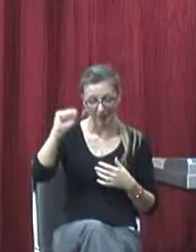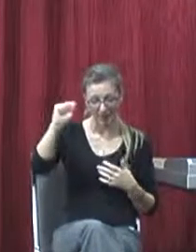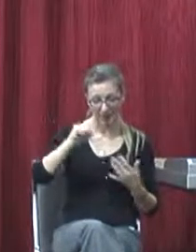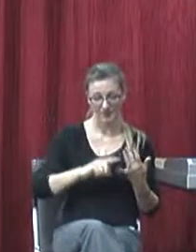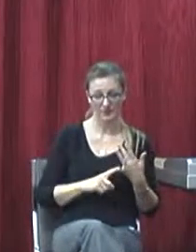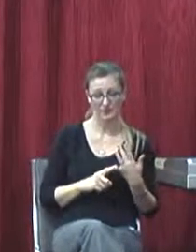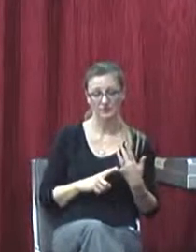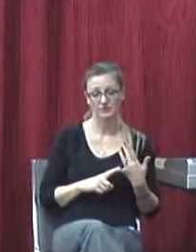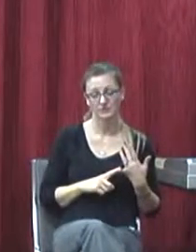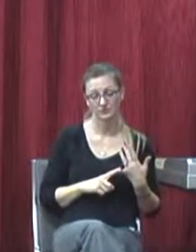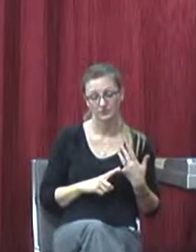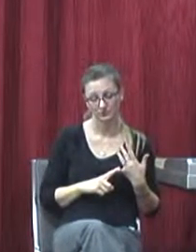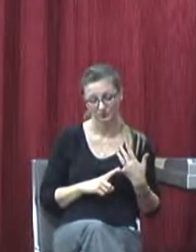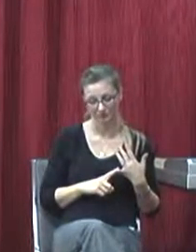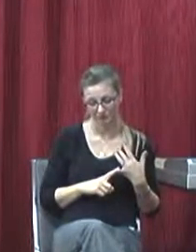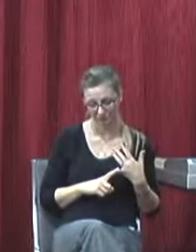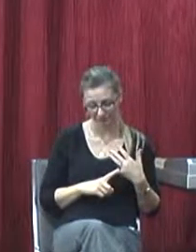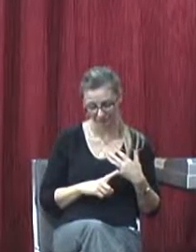rebellion.